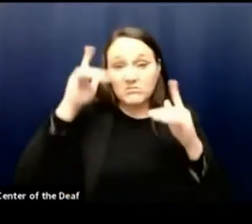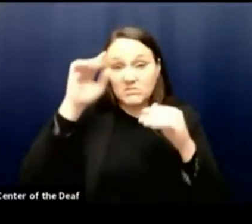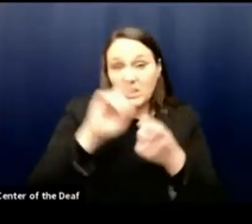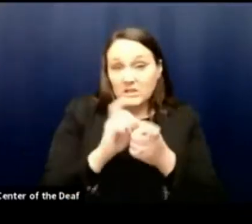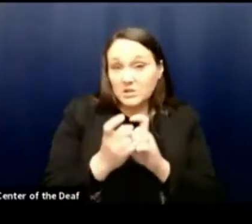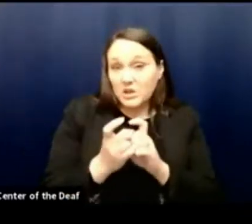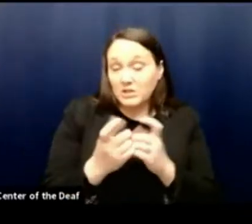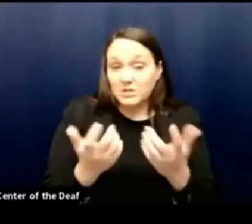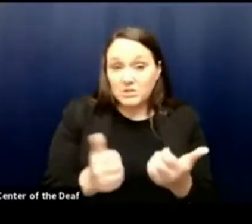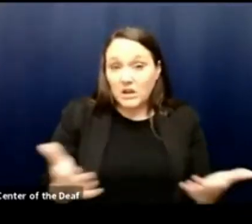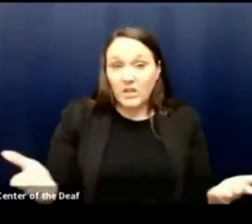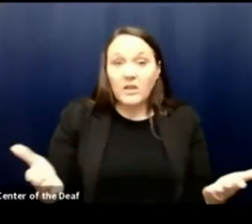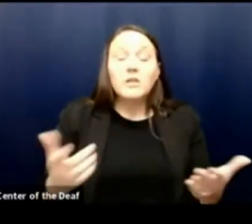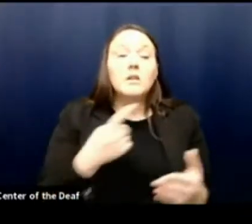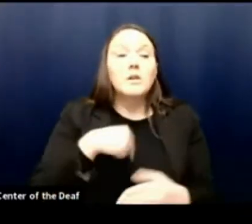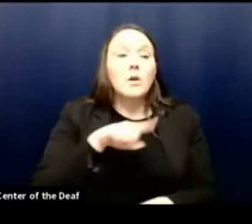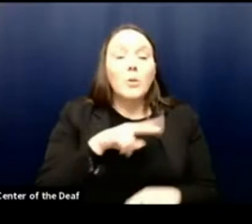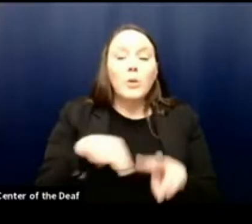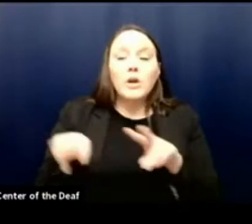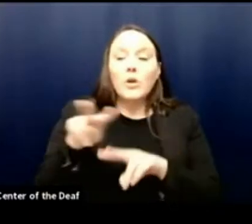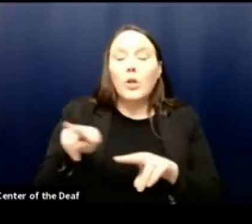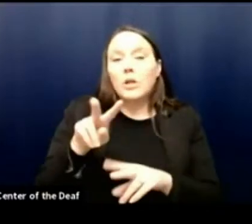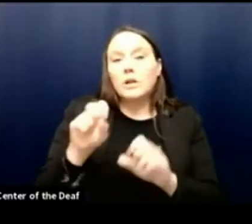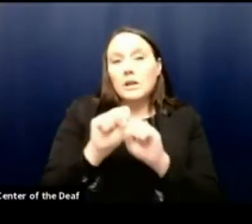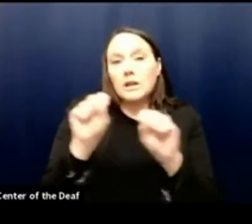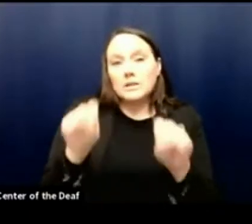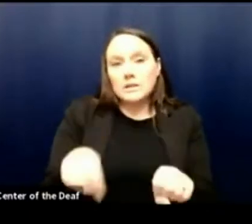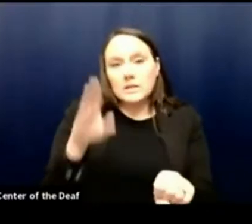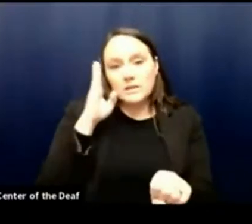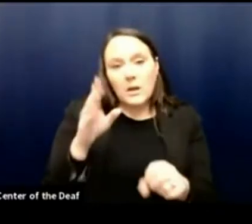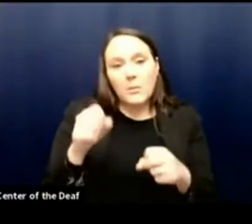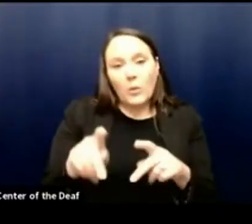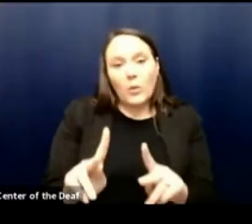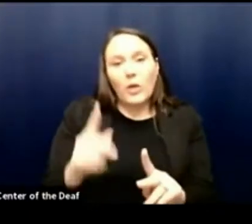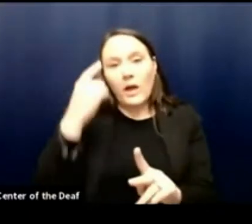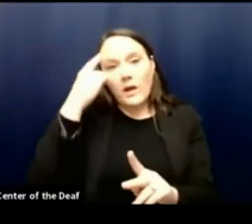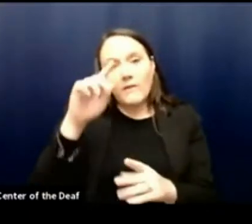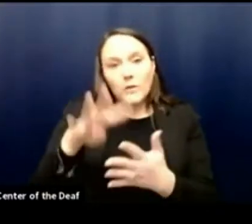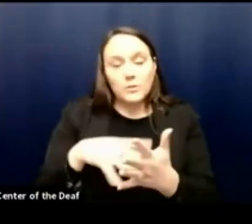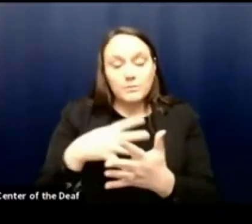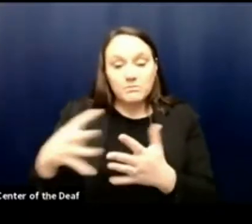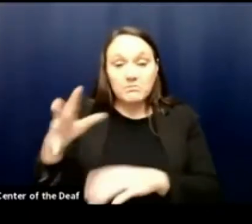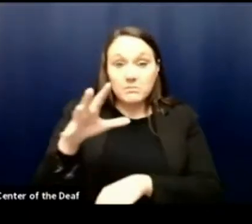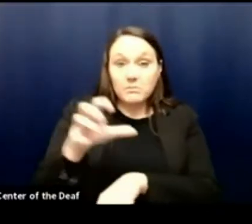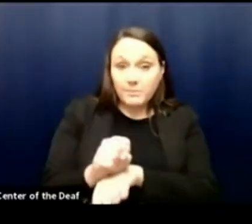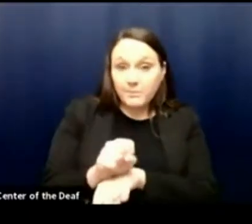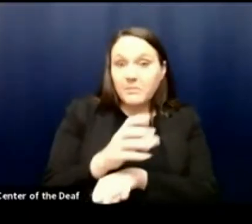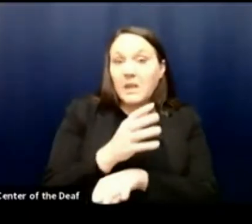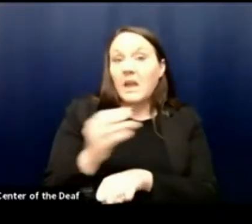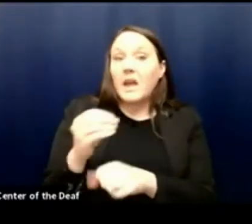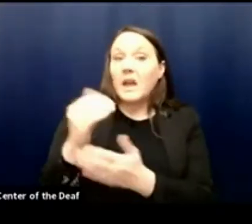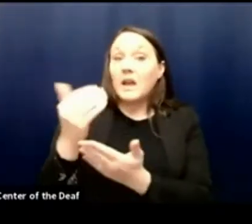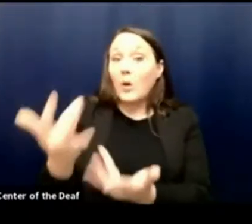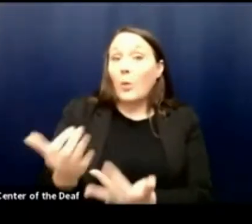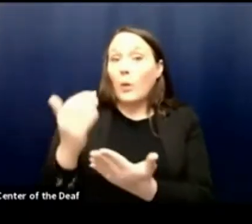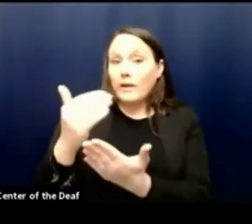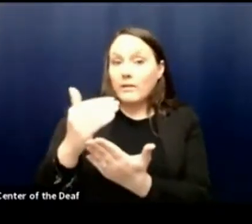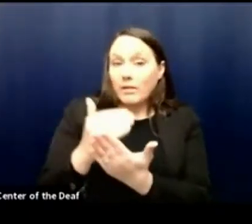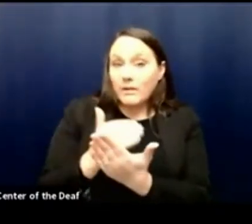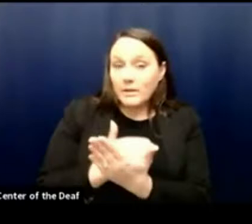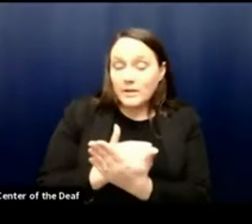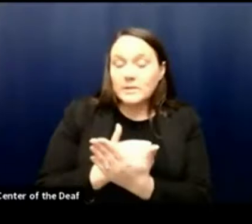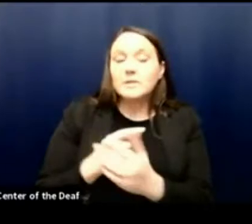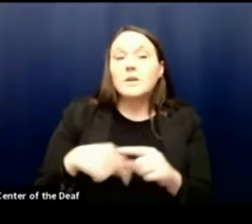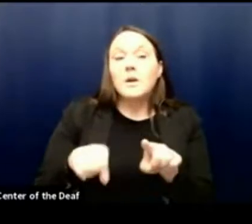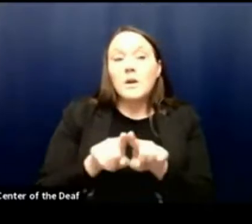As I said, we're looking at a system that will allow for scheduling appointments and wait list. We've also